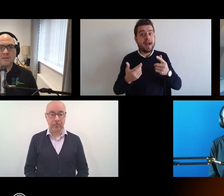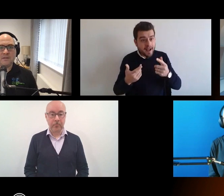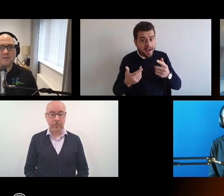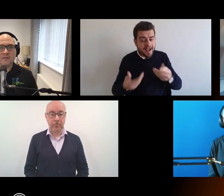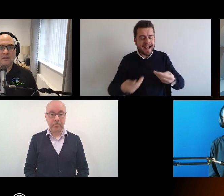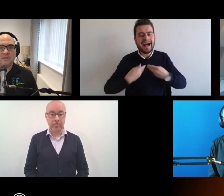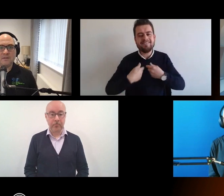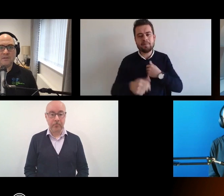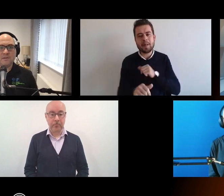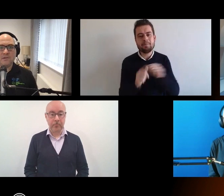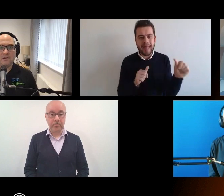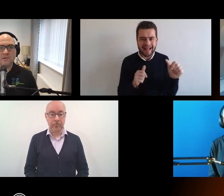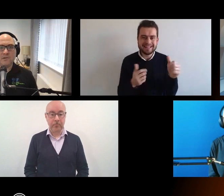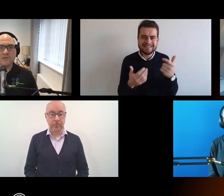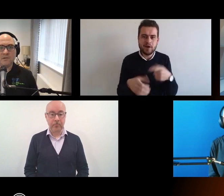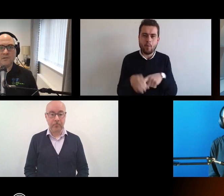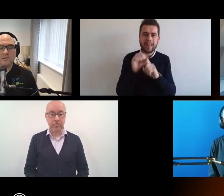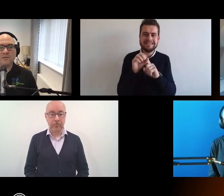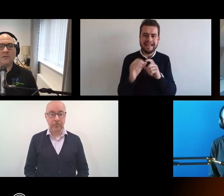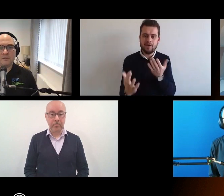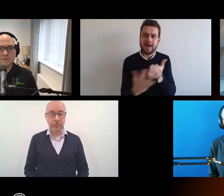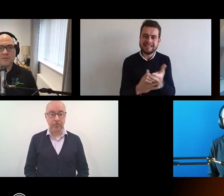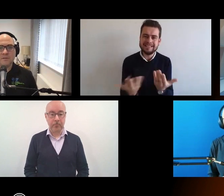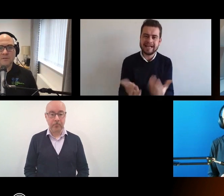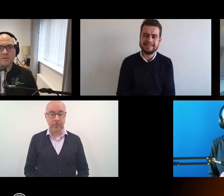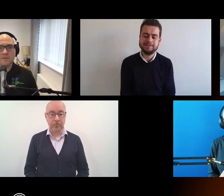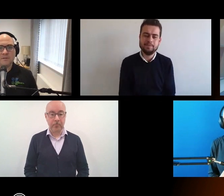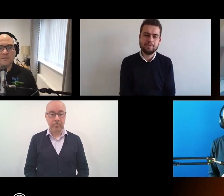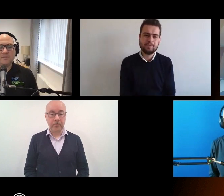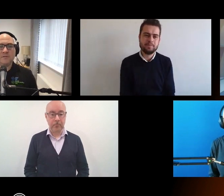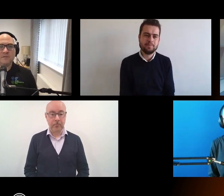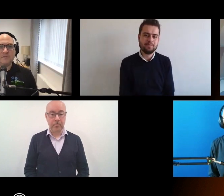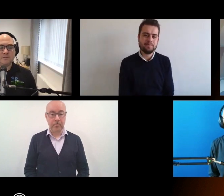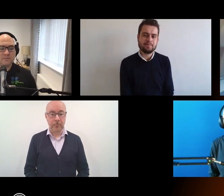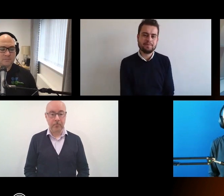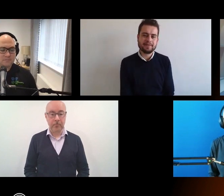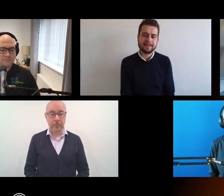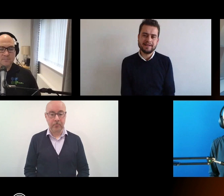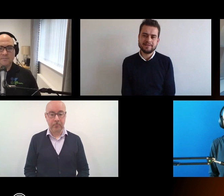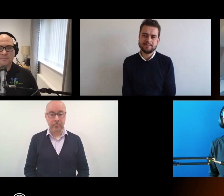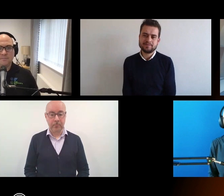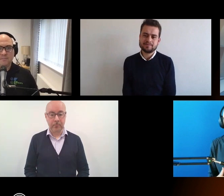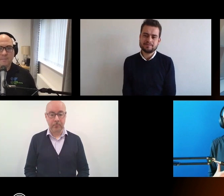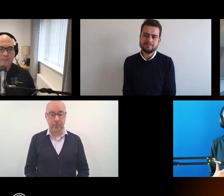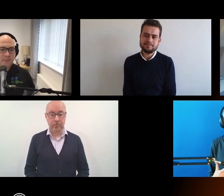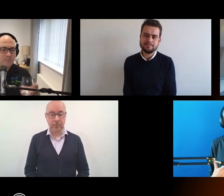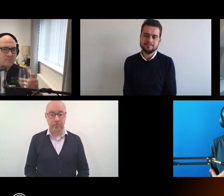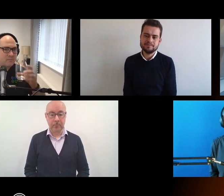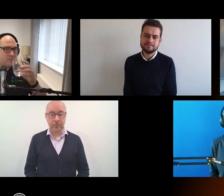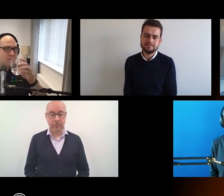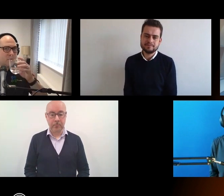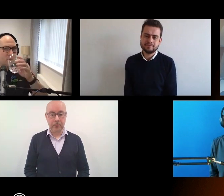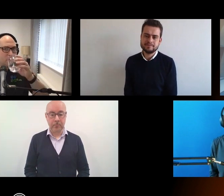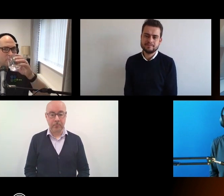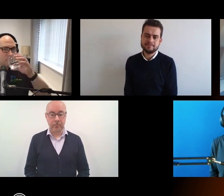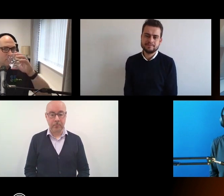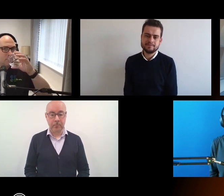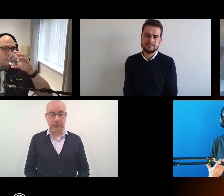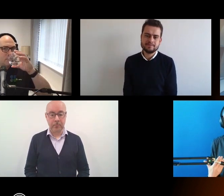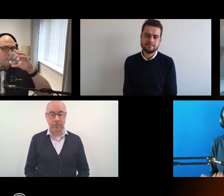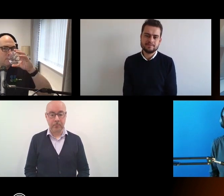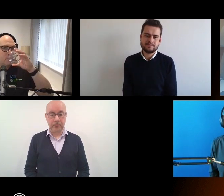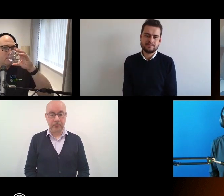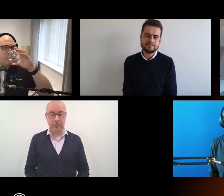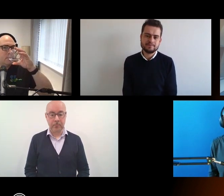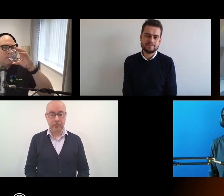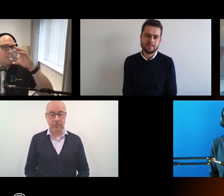BSL. And if you're offering me the opportunity to let you know from the start that I need BSL access, that